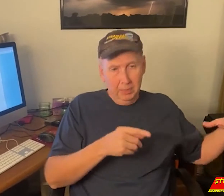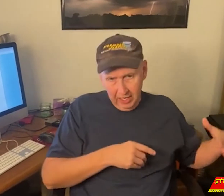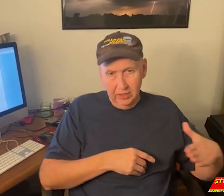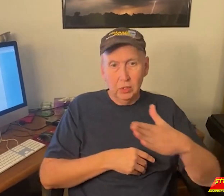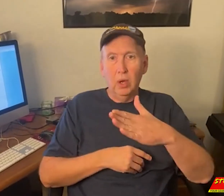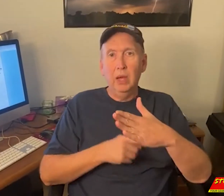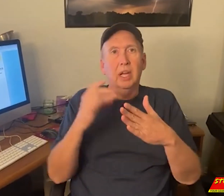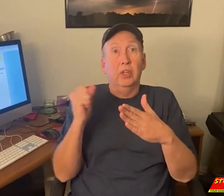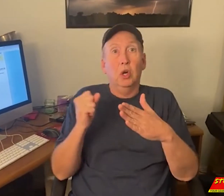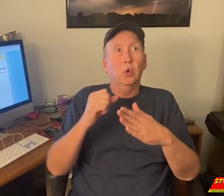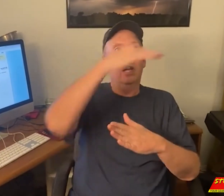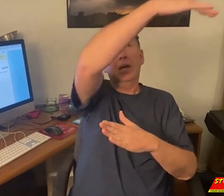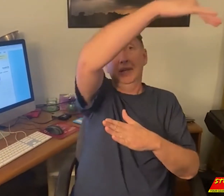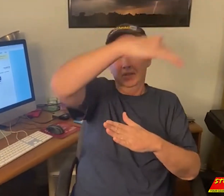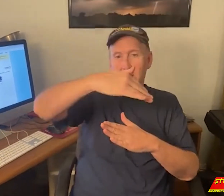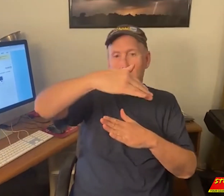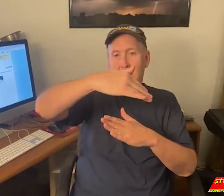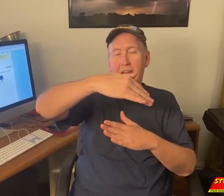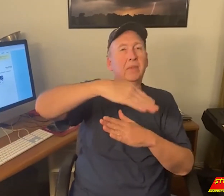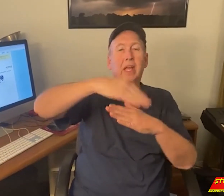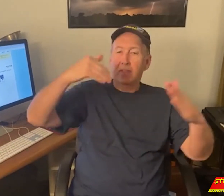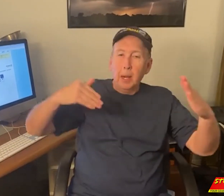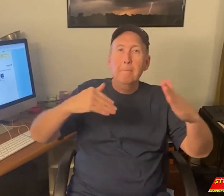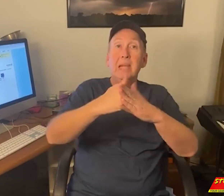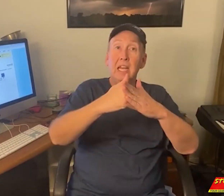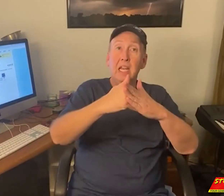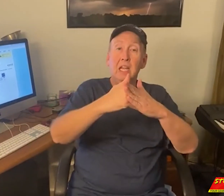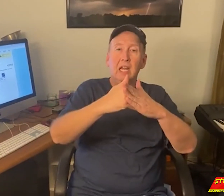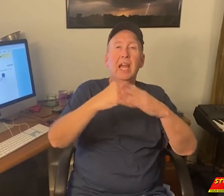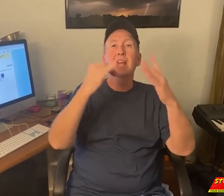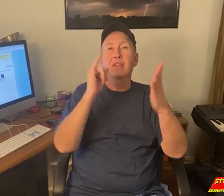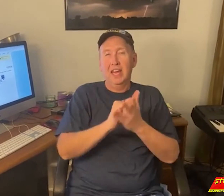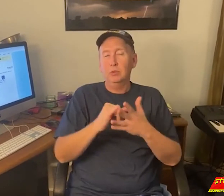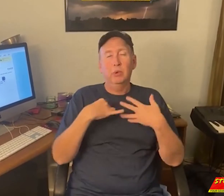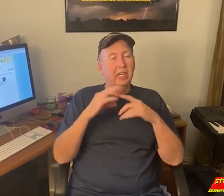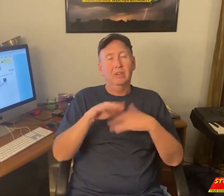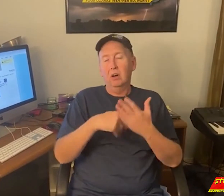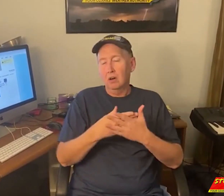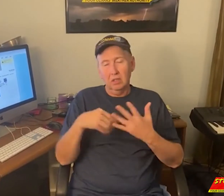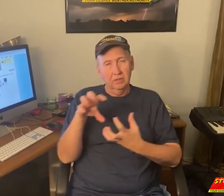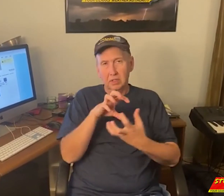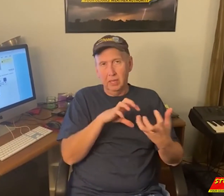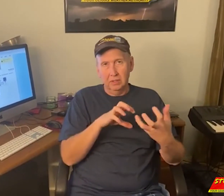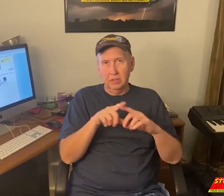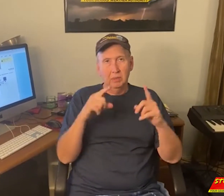in this way, we got the cold air coming in this way. They are meeting, and that's where we're going to have all of this mess. It's going to be